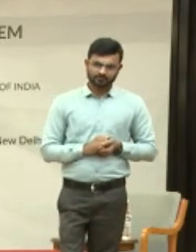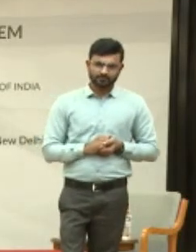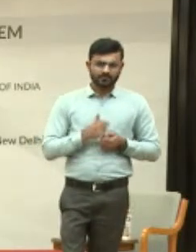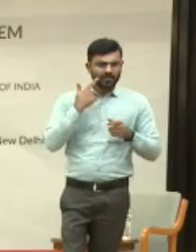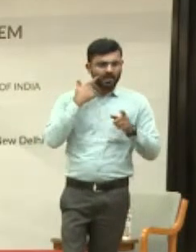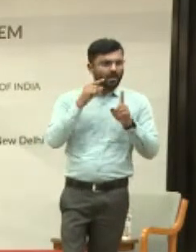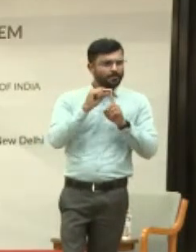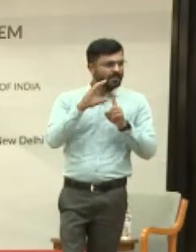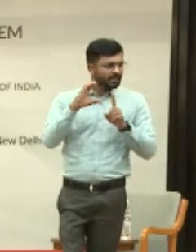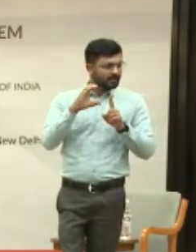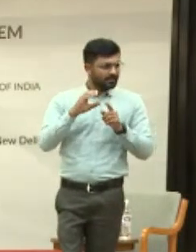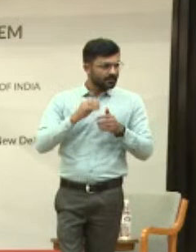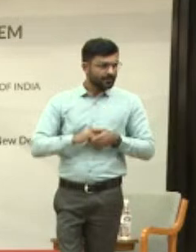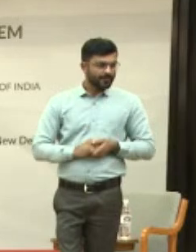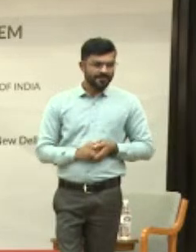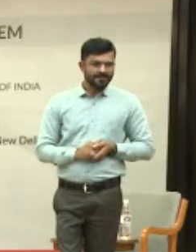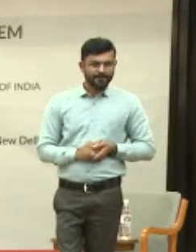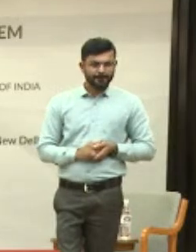IPC